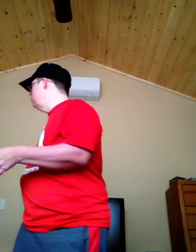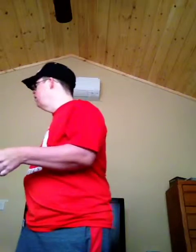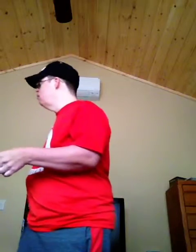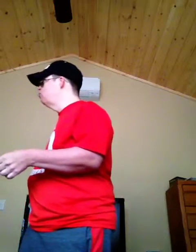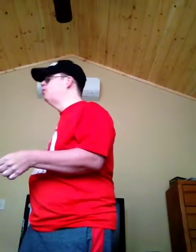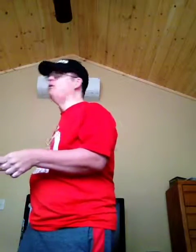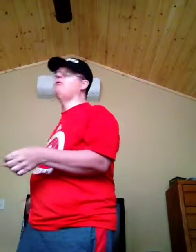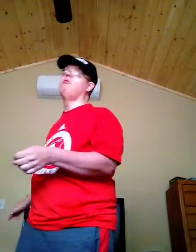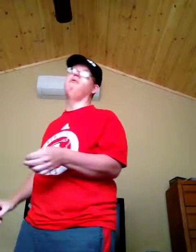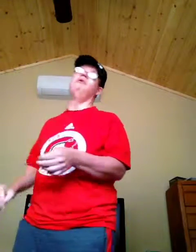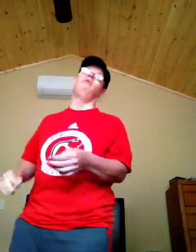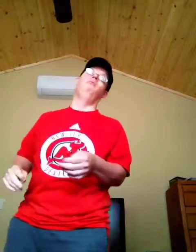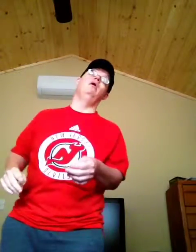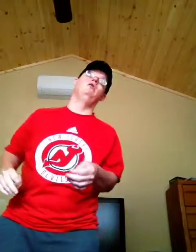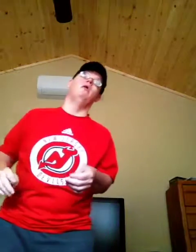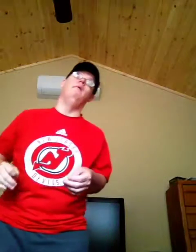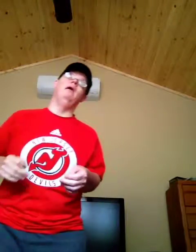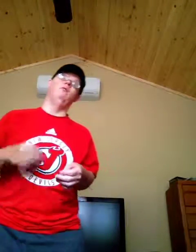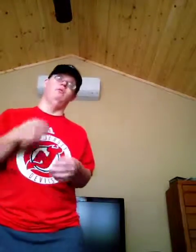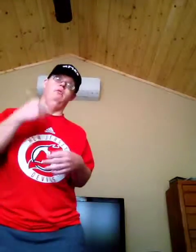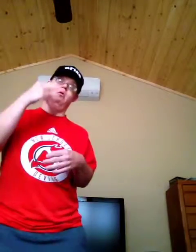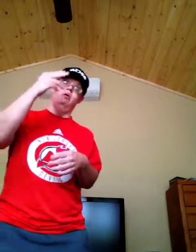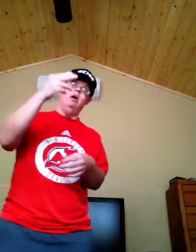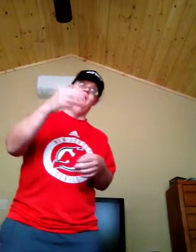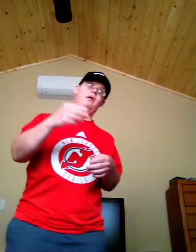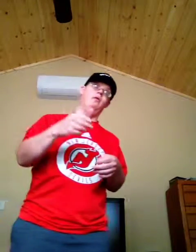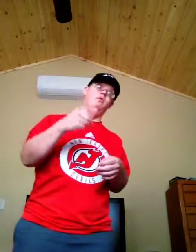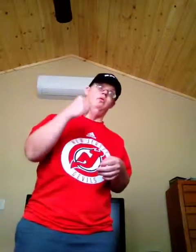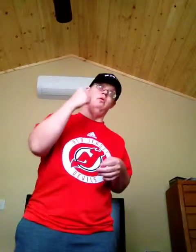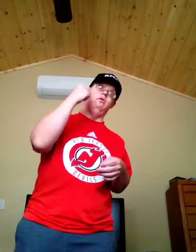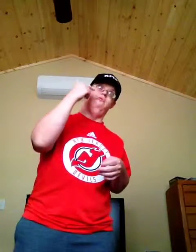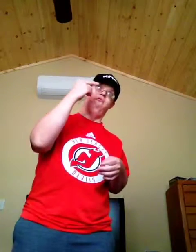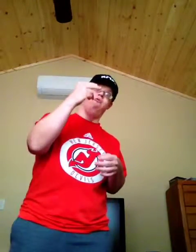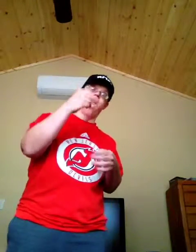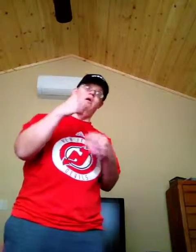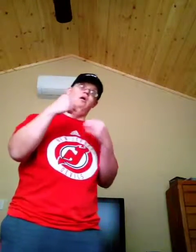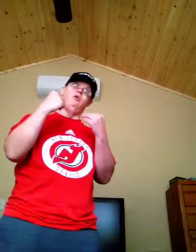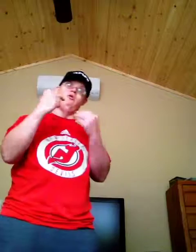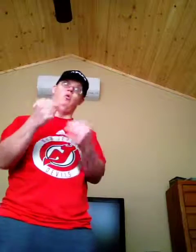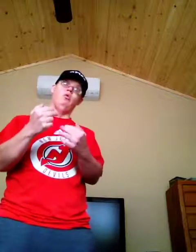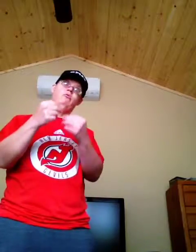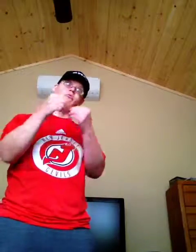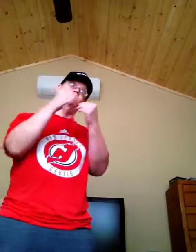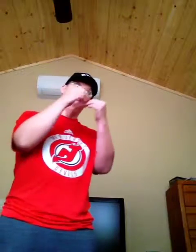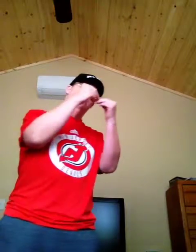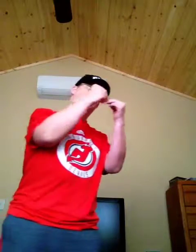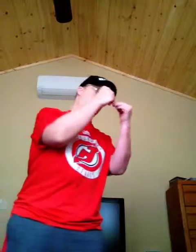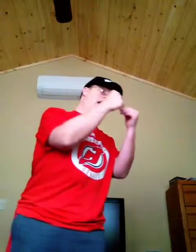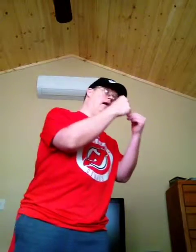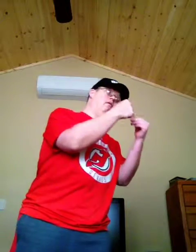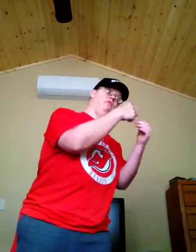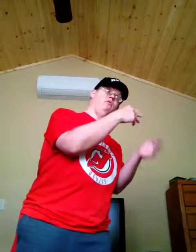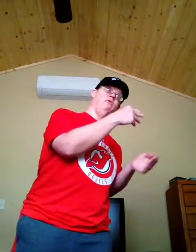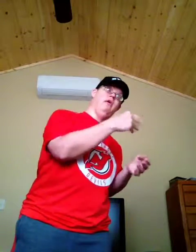they were doing something special about for the soldiers and for stuff like